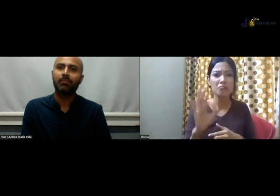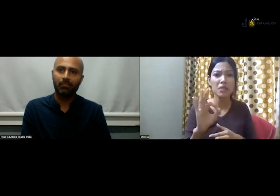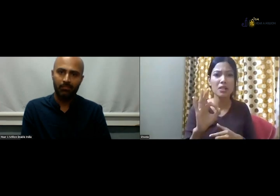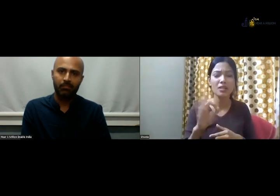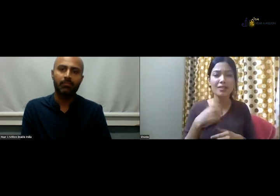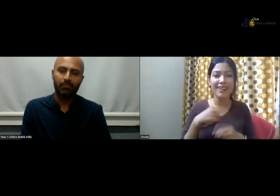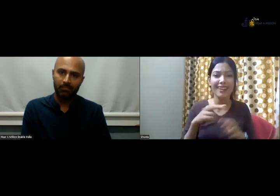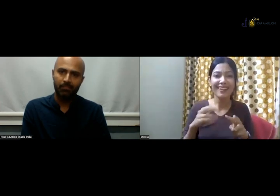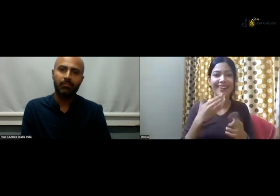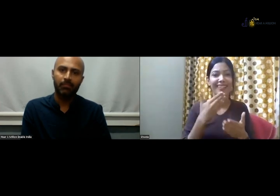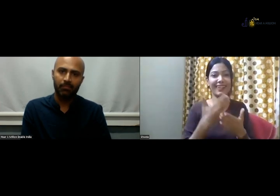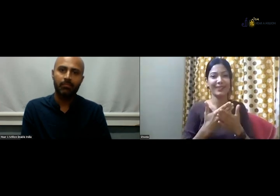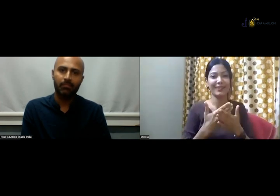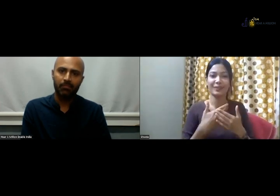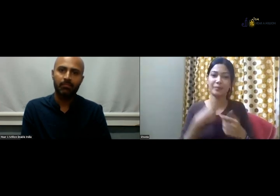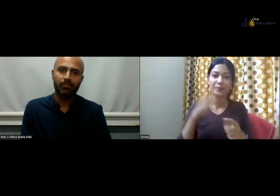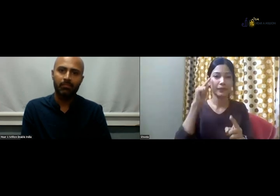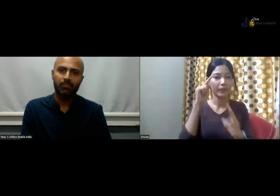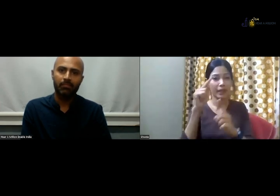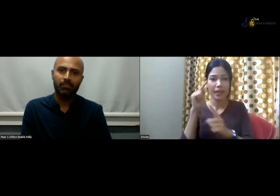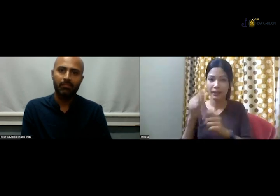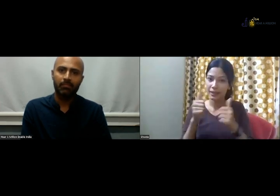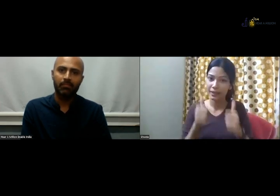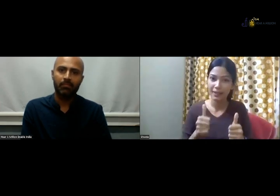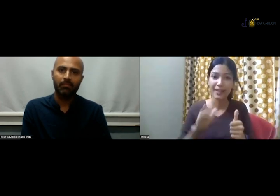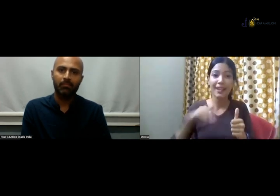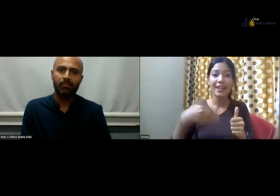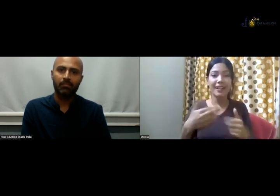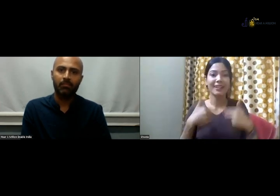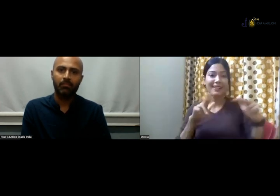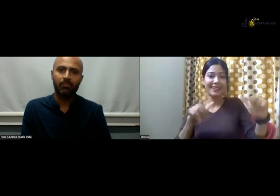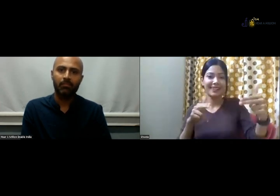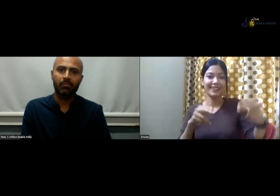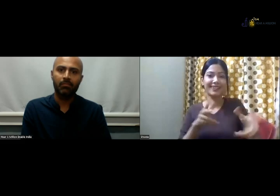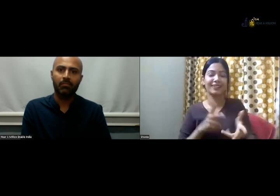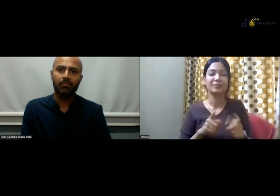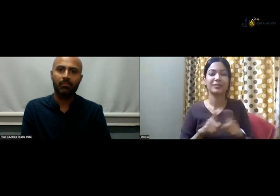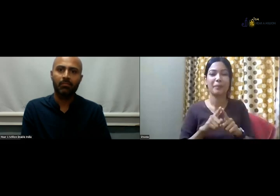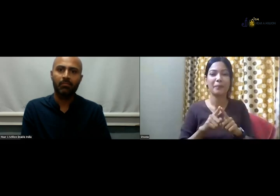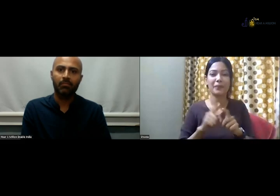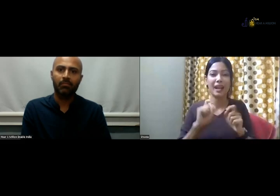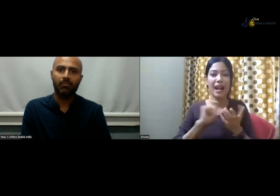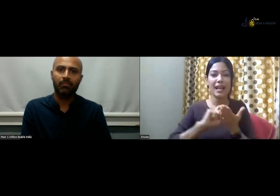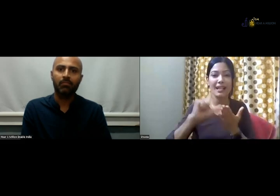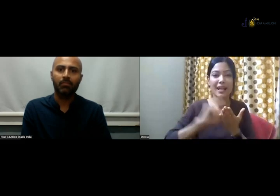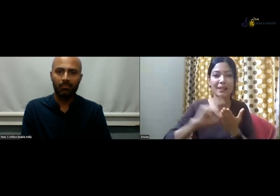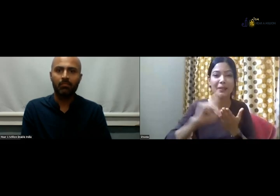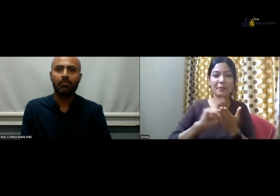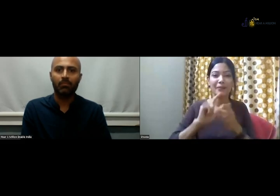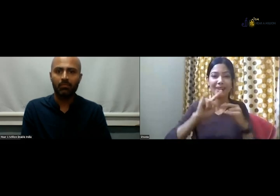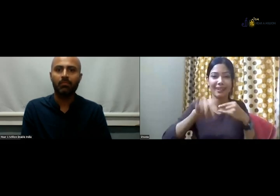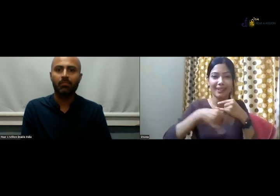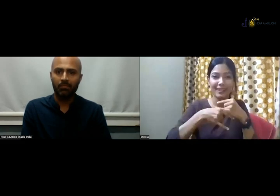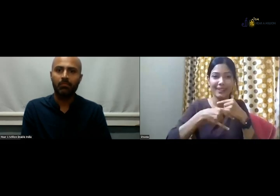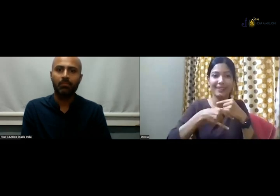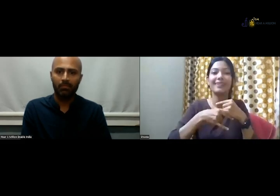And, she had so many good questions, and I learned from it. And I was very grateful to talk to her.